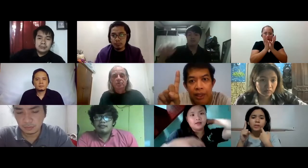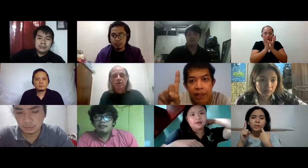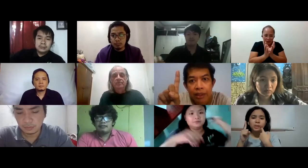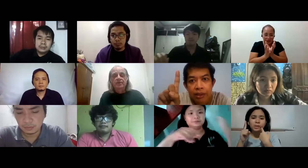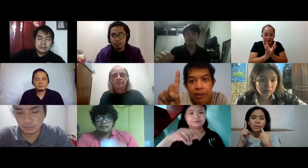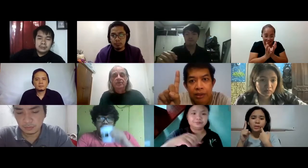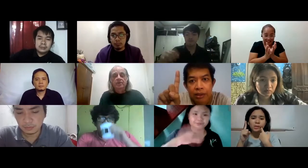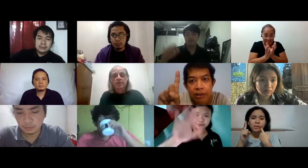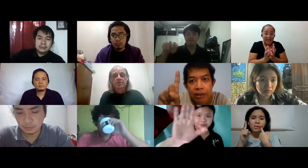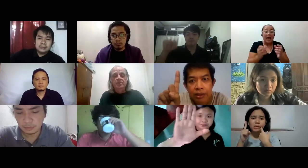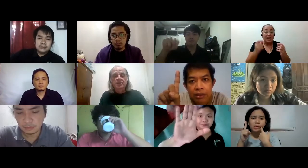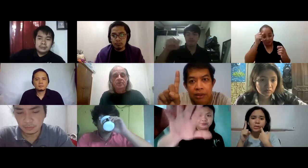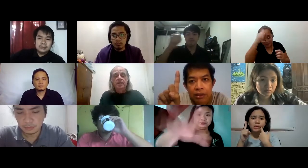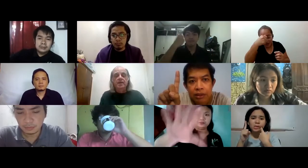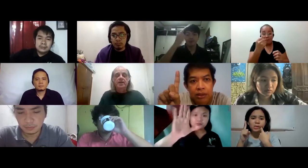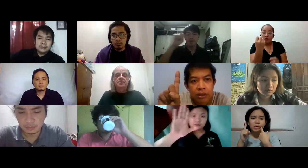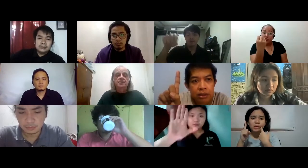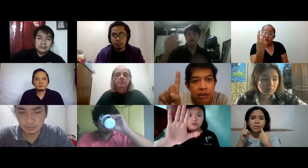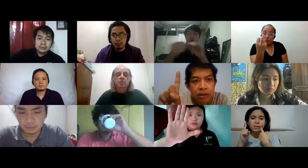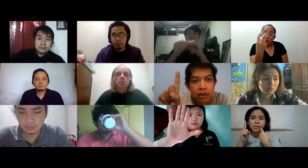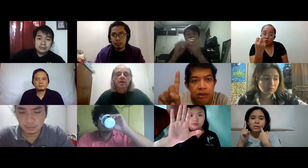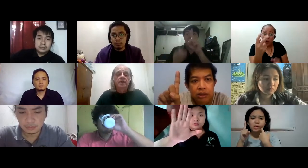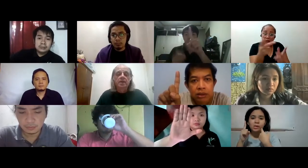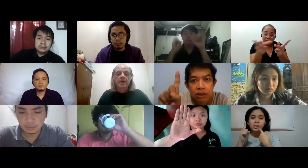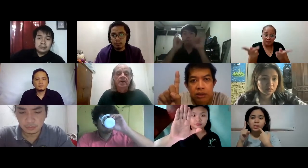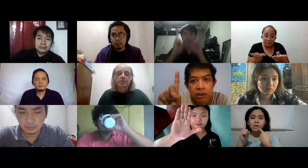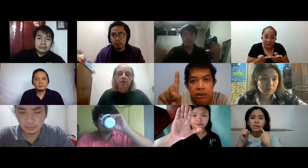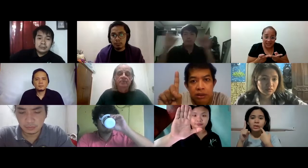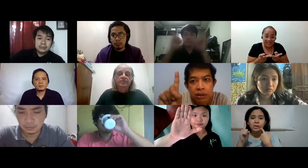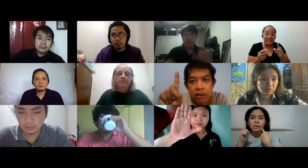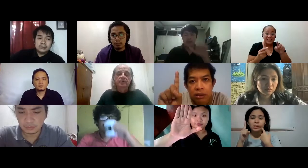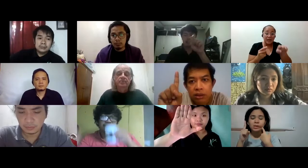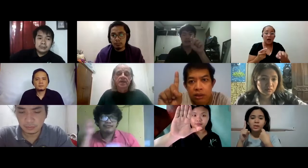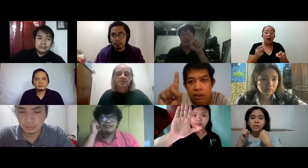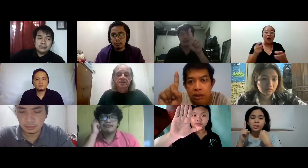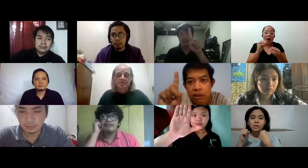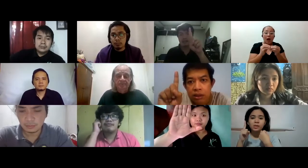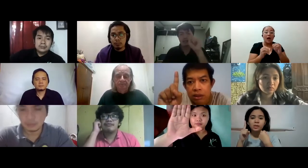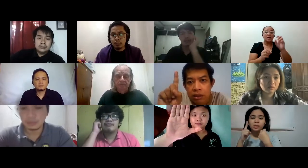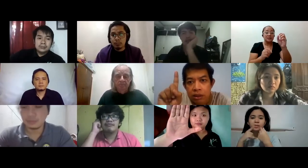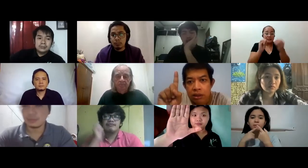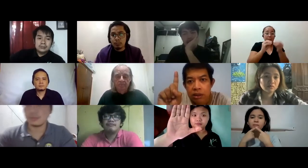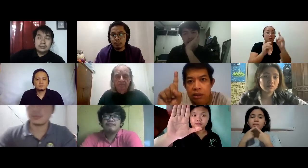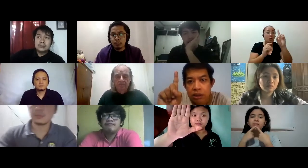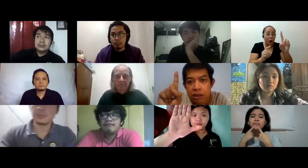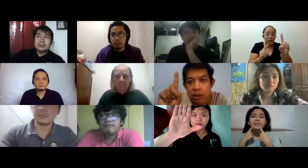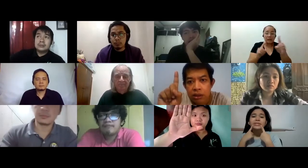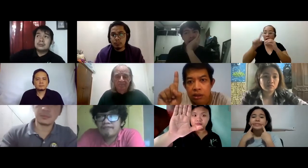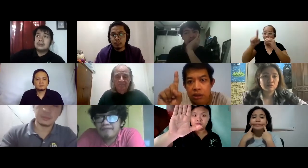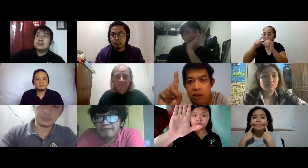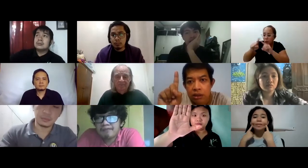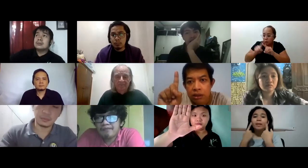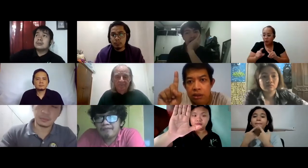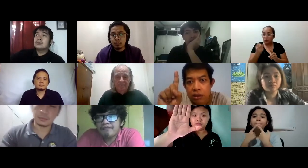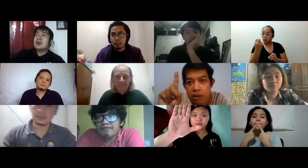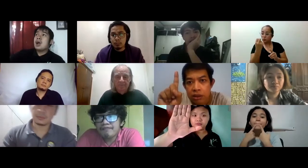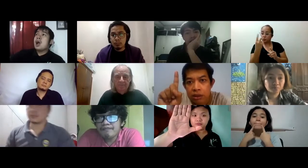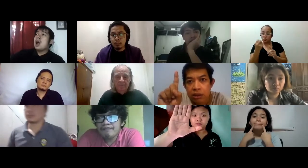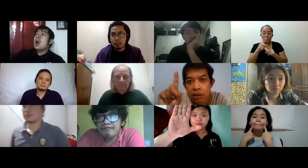There are 12 different communities. We can ask number one about 12 different places.